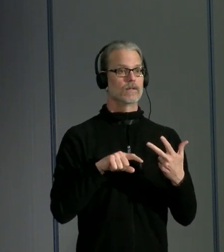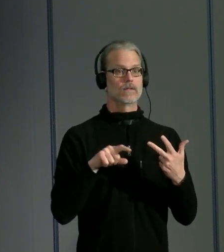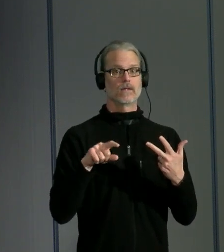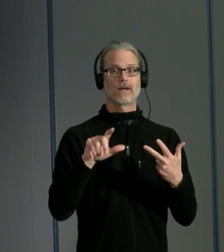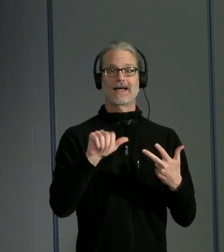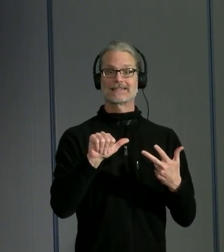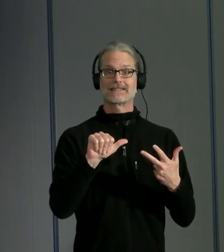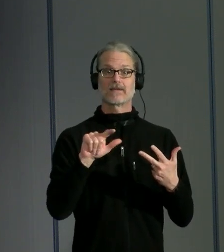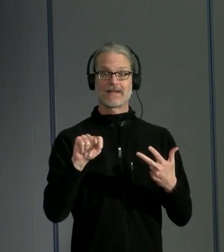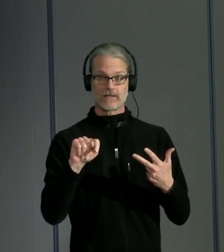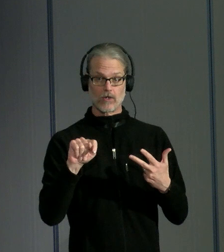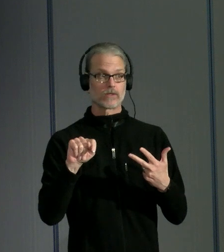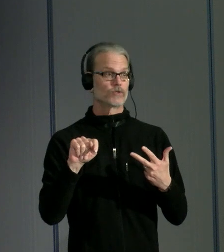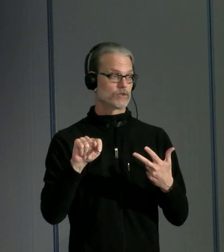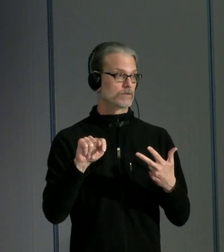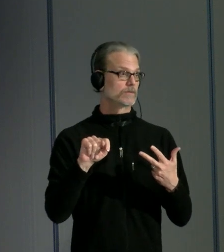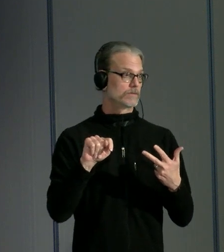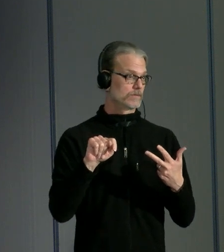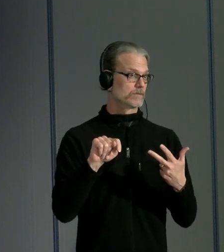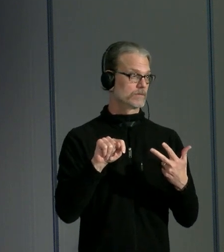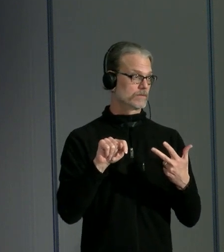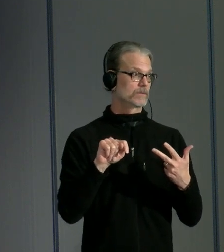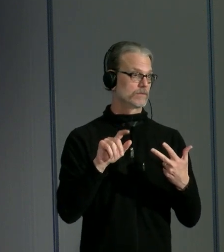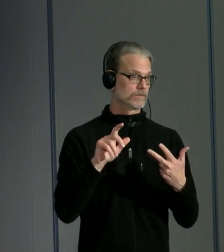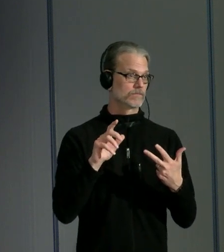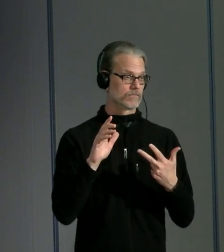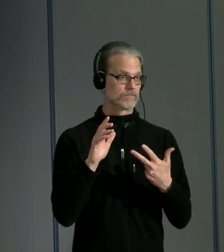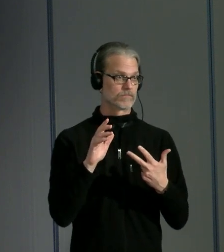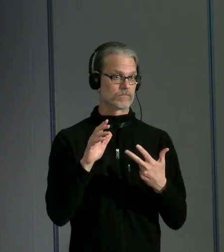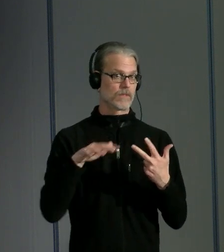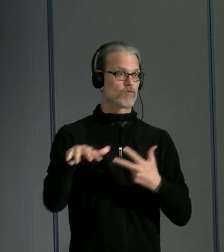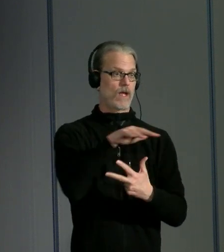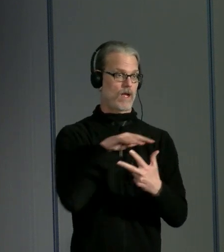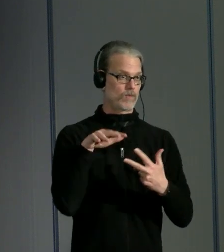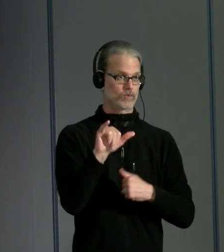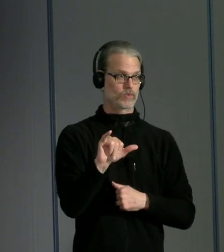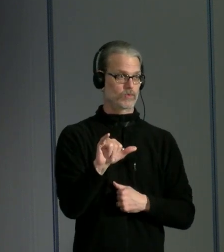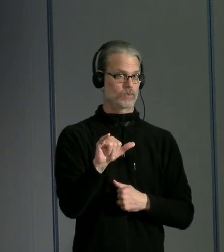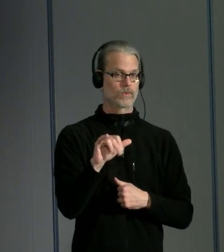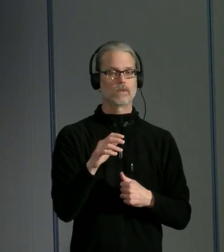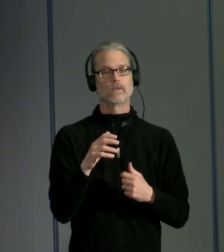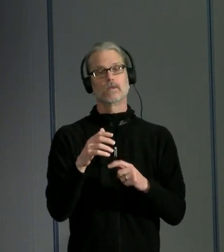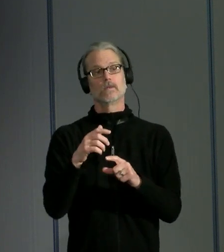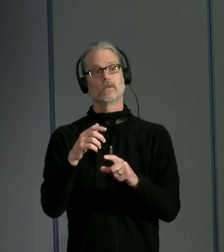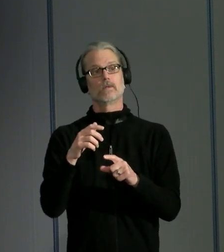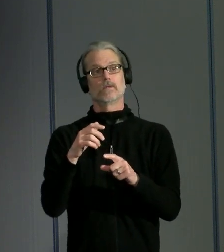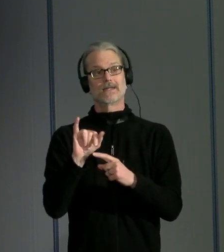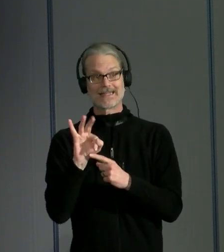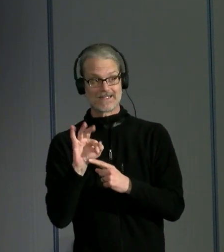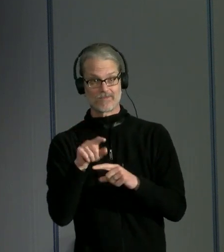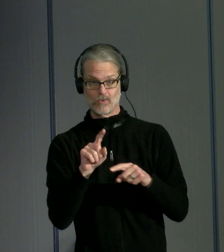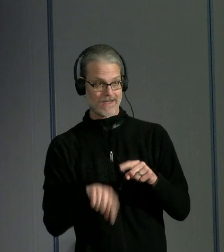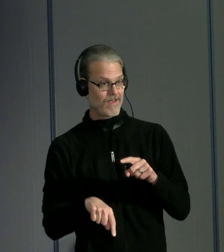assistive technologies beyond the person themselves. And of course, like I mentioned, if you can't